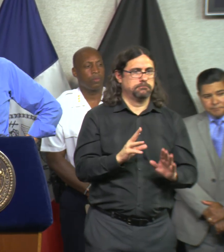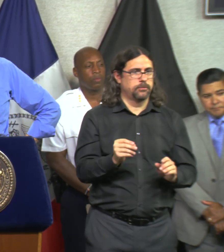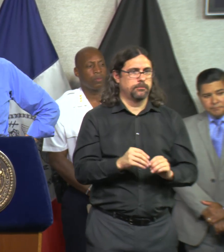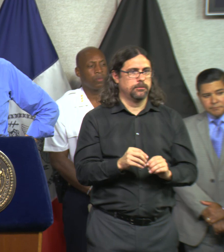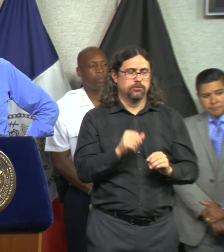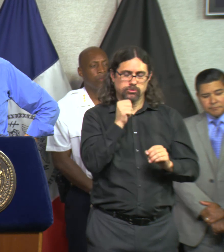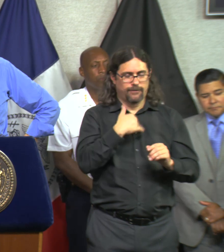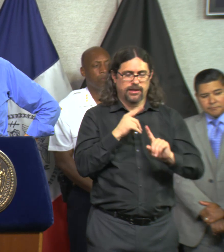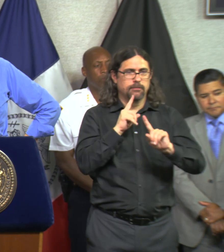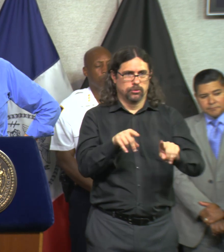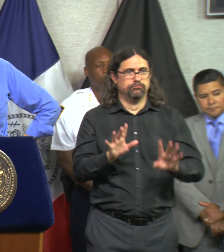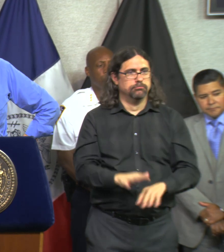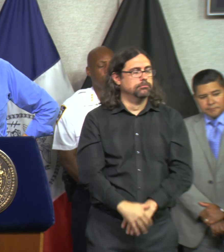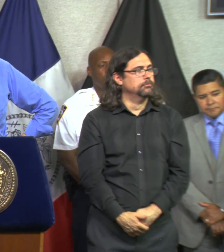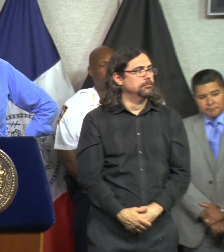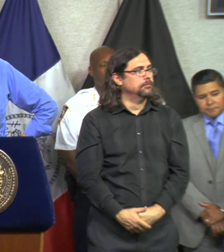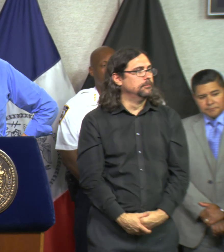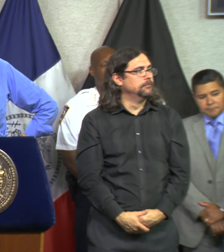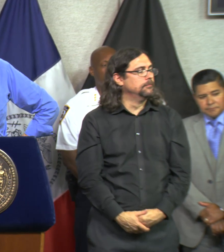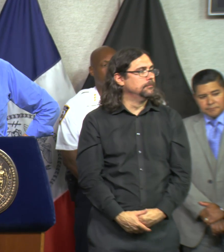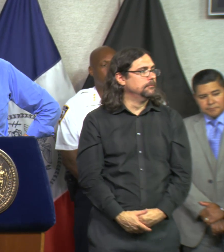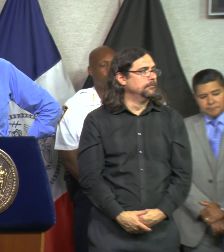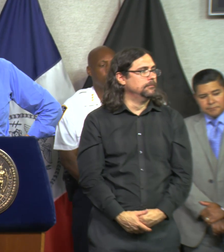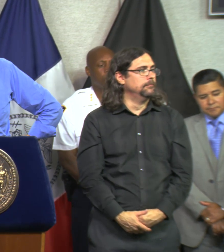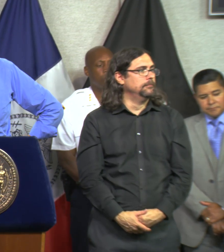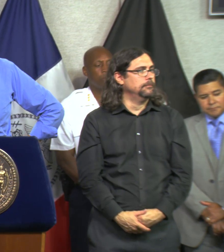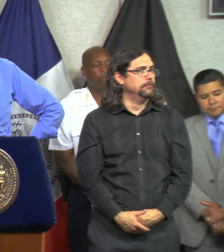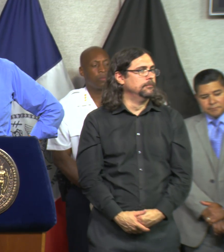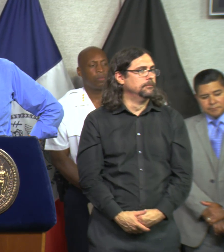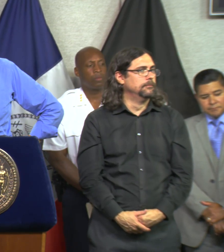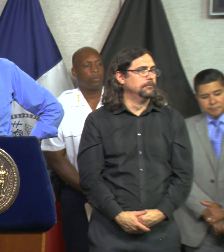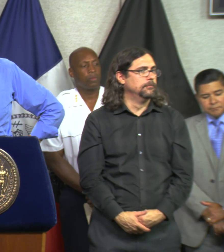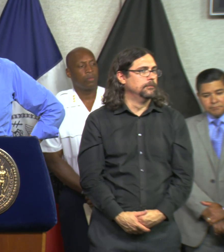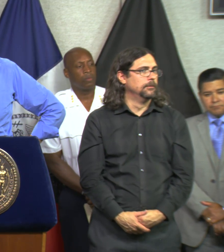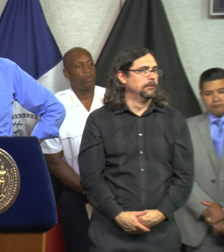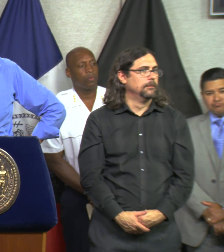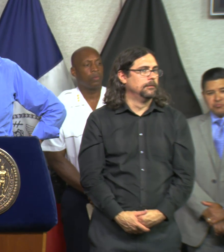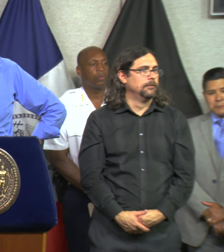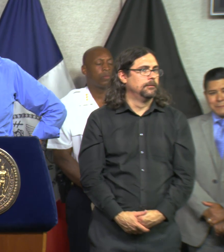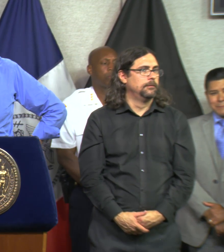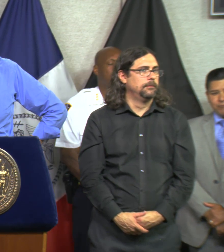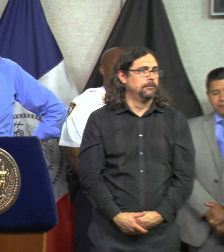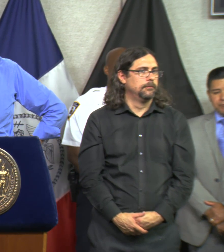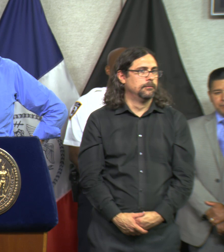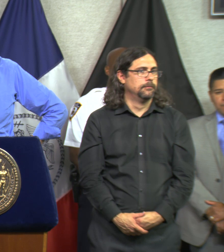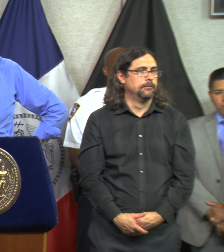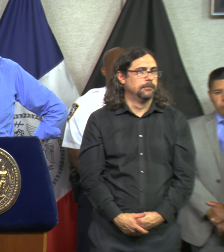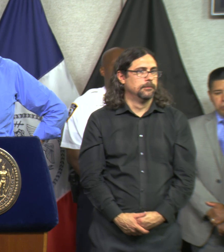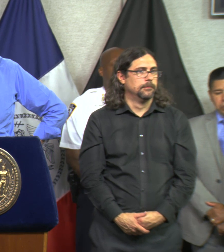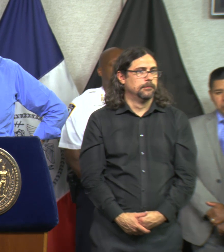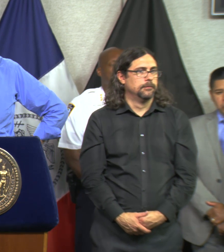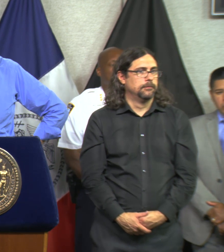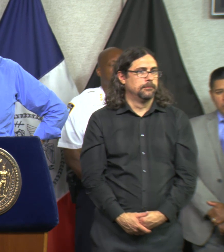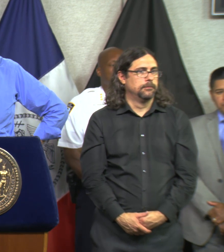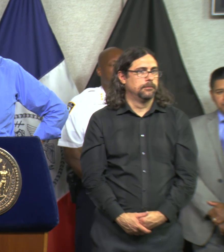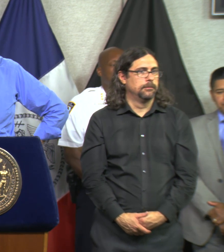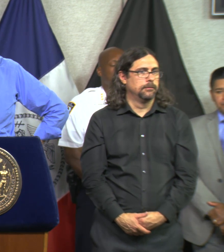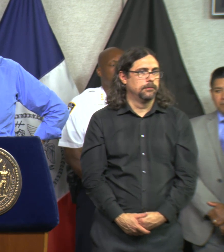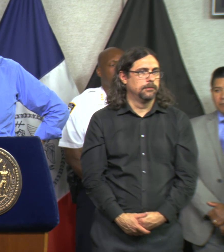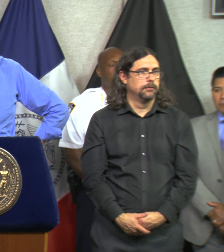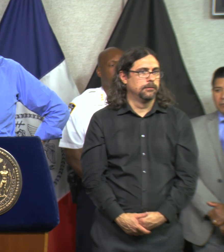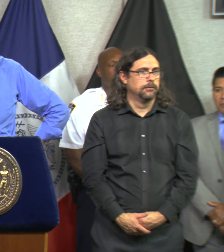going to be on the debate stage alongside Joe Biden and others. Yes. You've been criticizing him for the last couple of